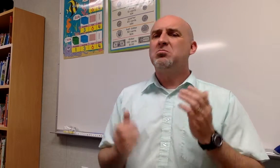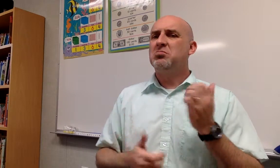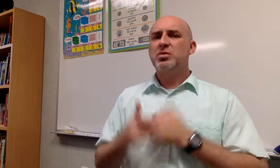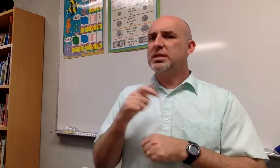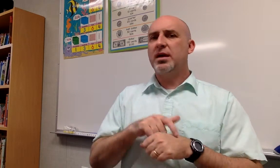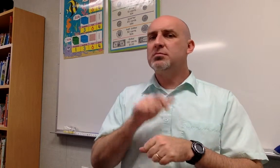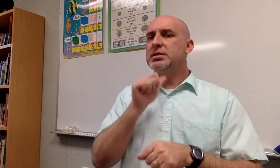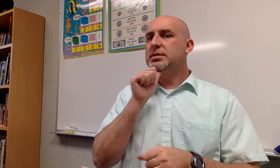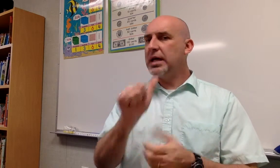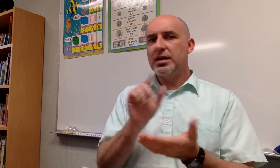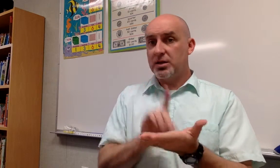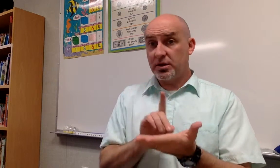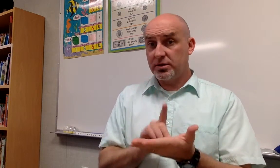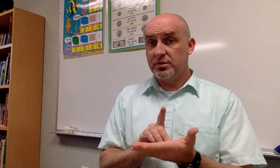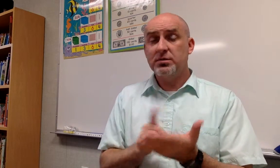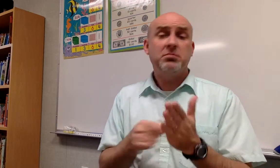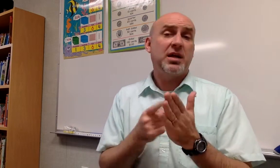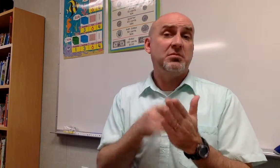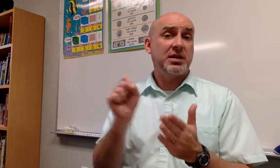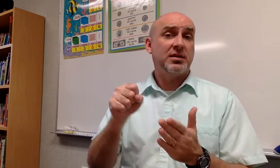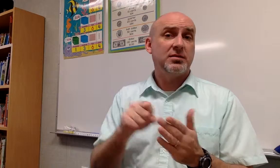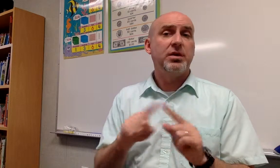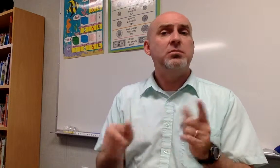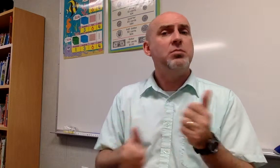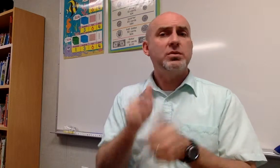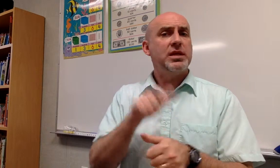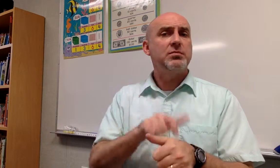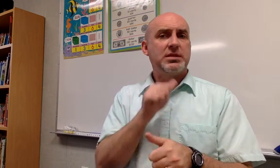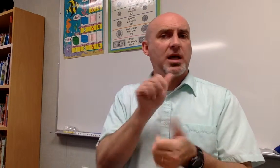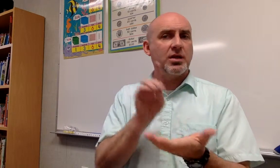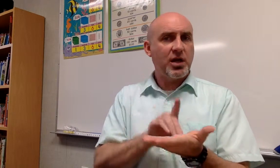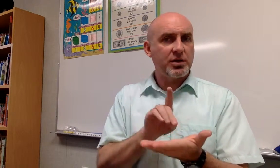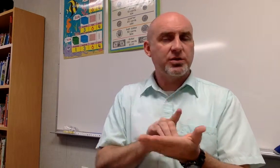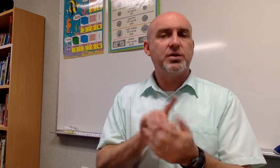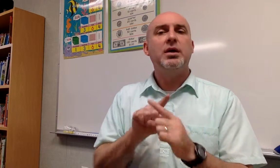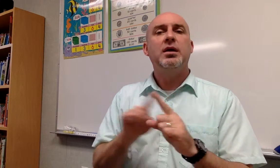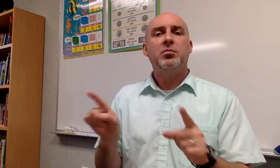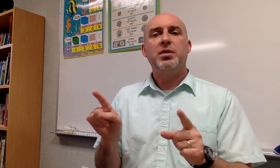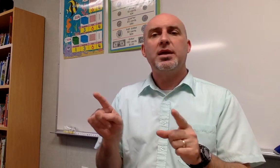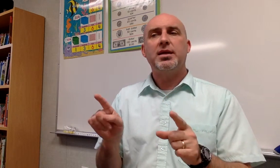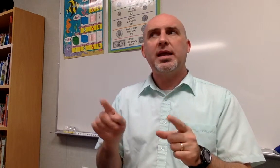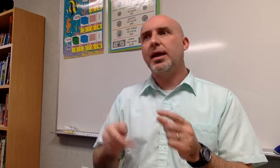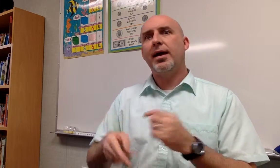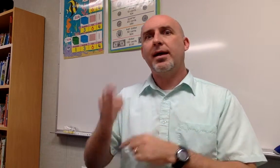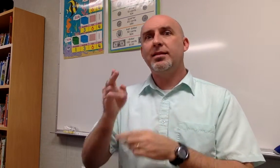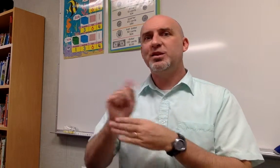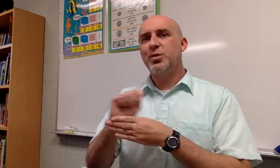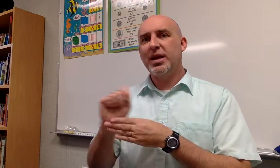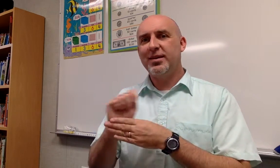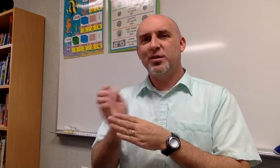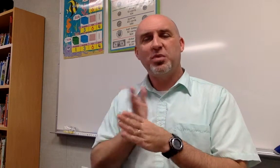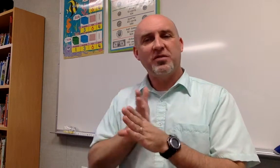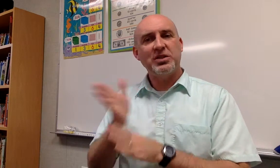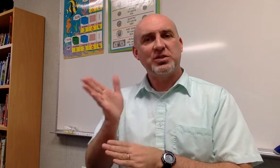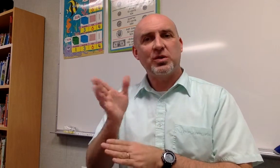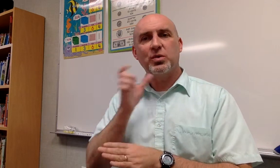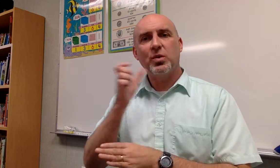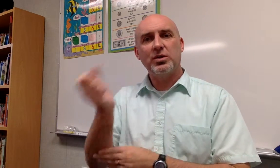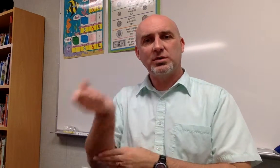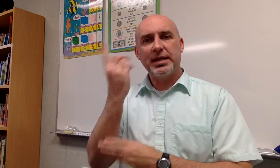Most times not a doctor. Sometimes yes, but most times not a doctor, but a highly trained professional who understands